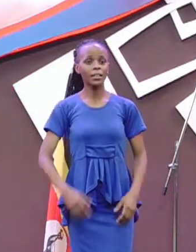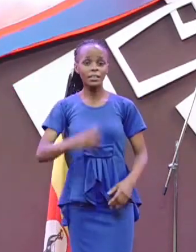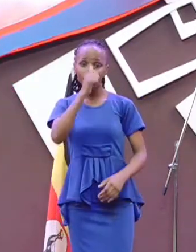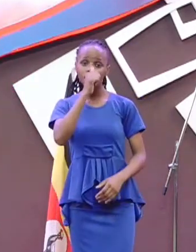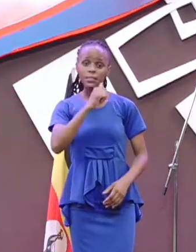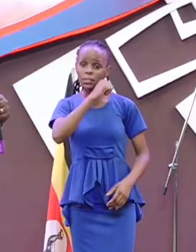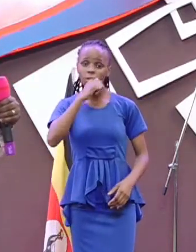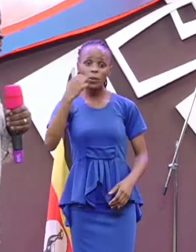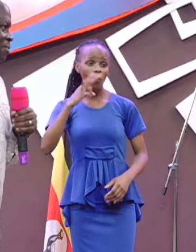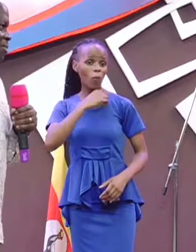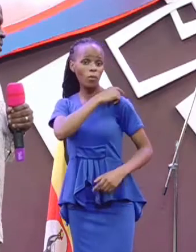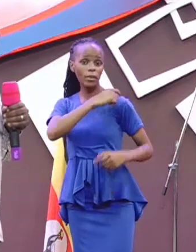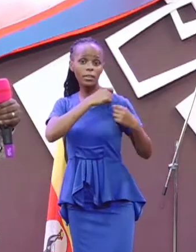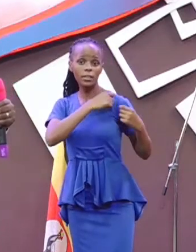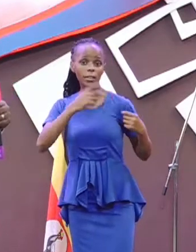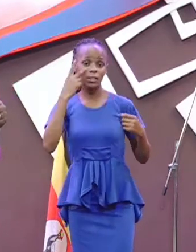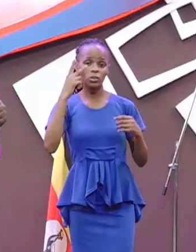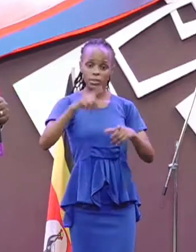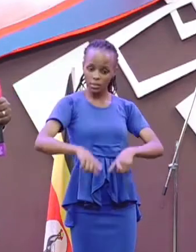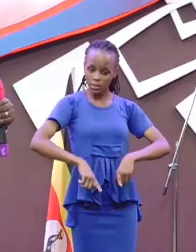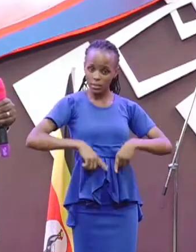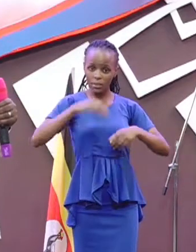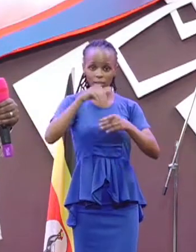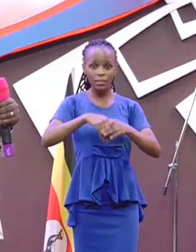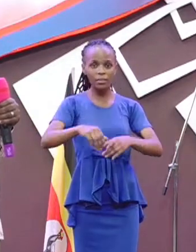The inheritance of the people who will see success in this life